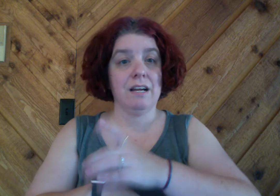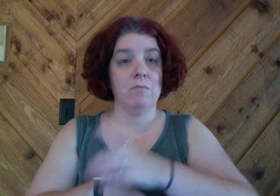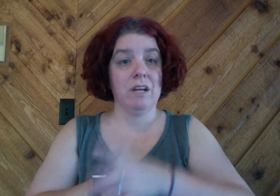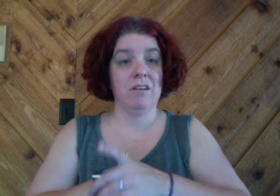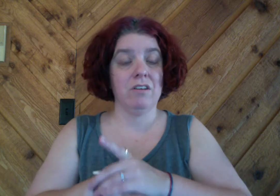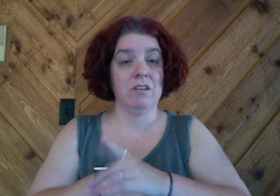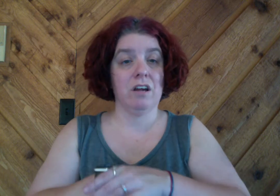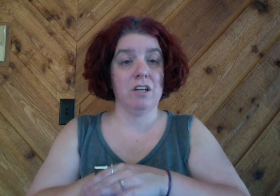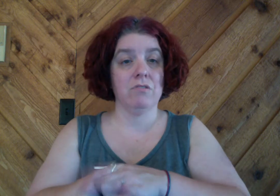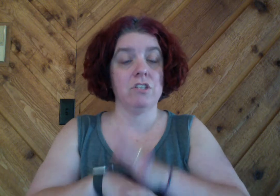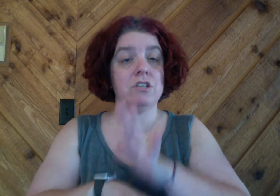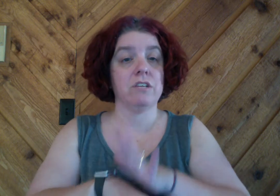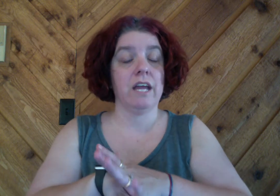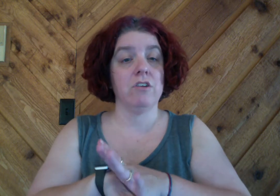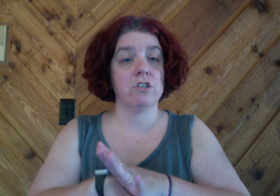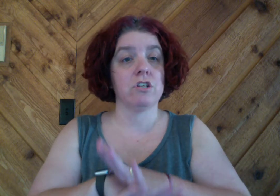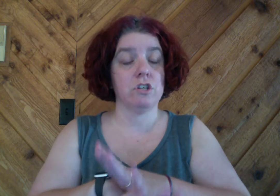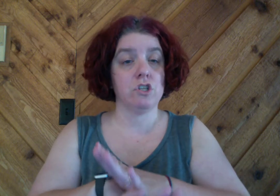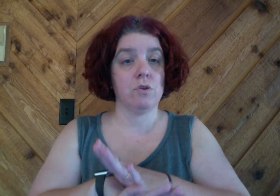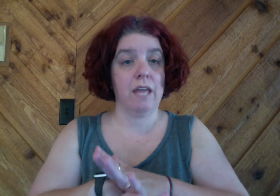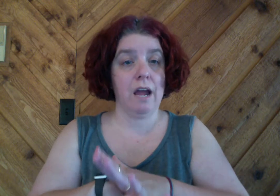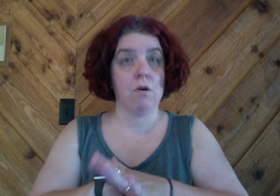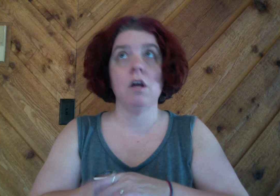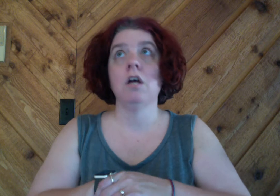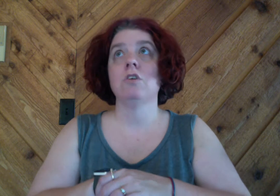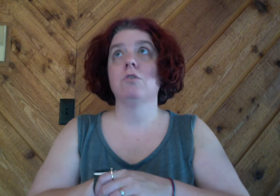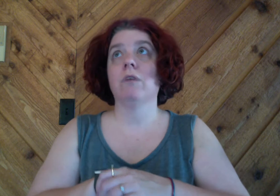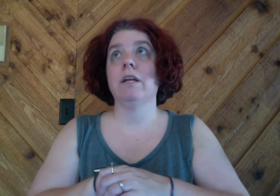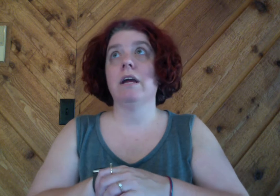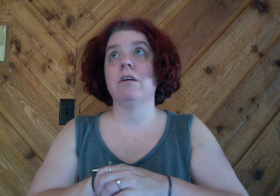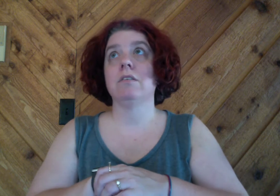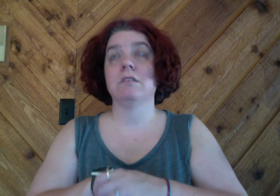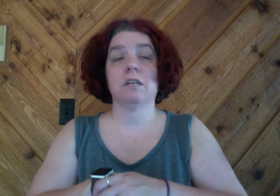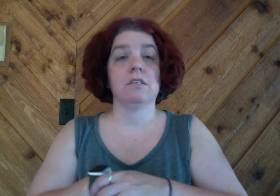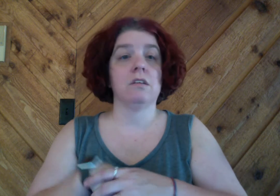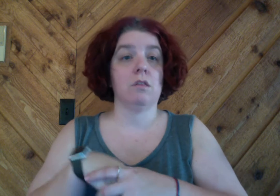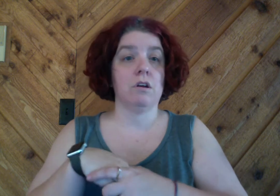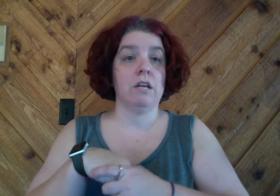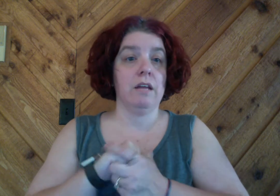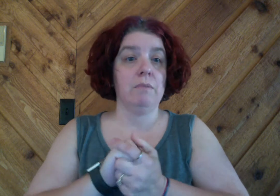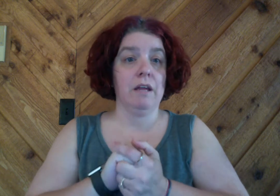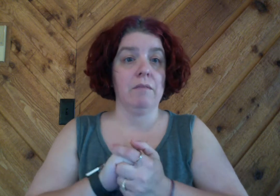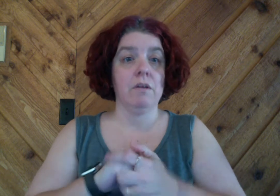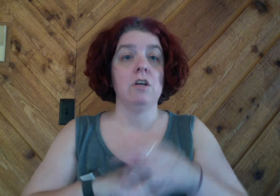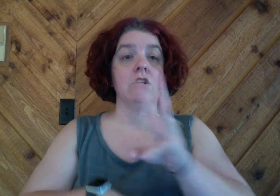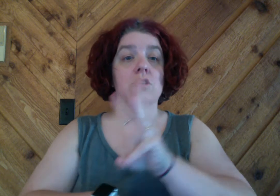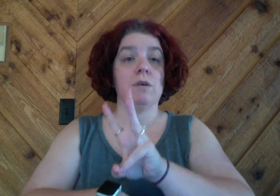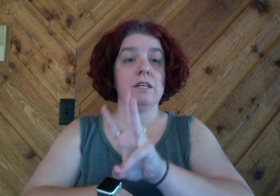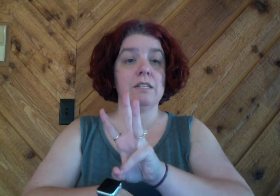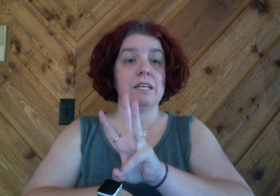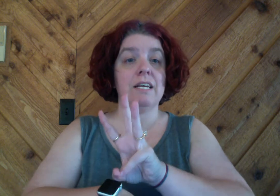here on your wrist and you can't. You're just going to show the hour. So right now it's 6:38 p.m. So it is